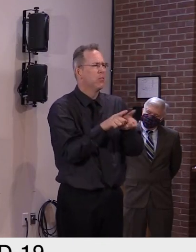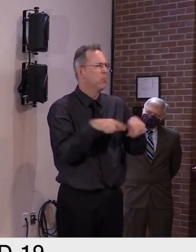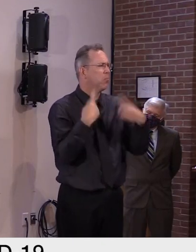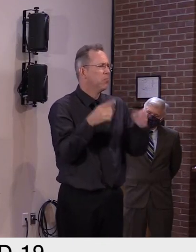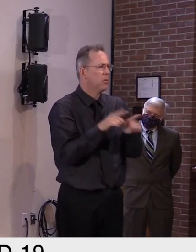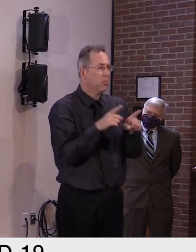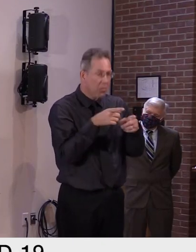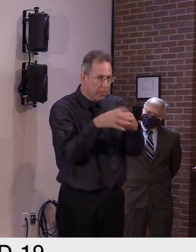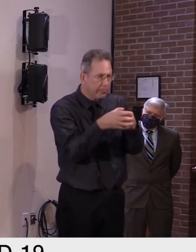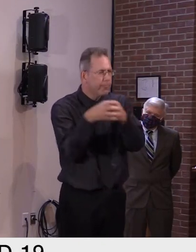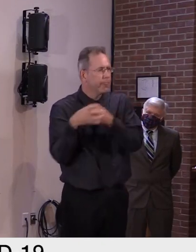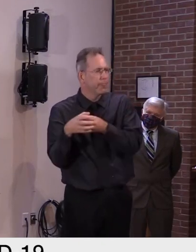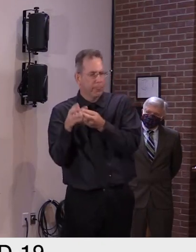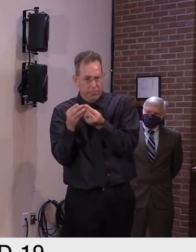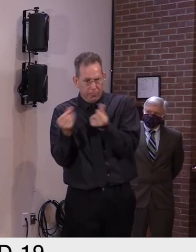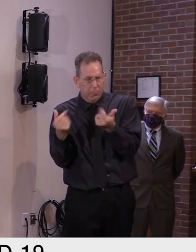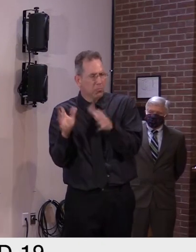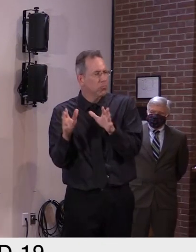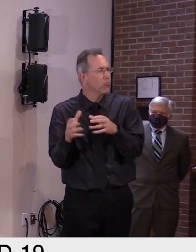Thank you.